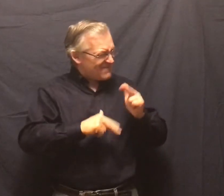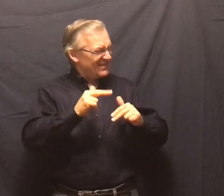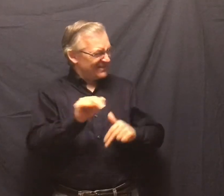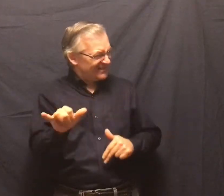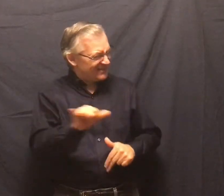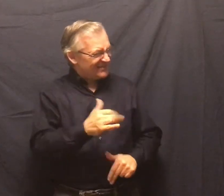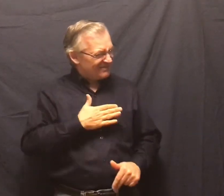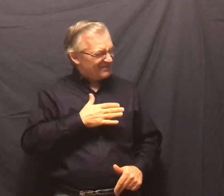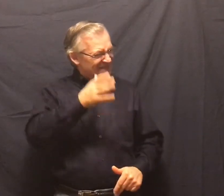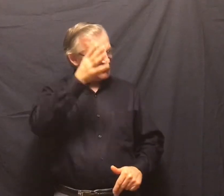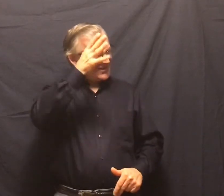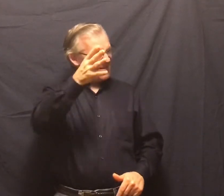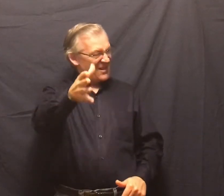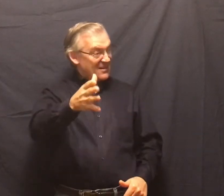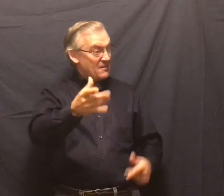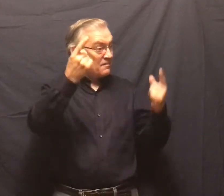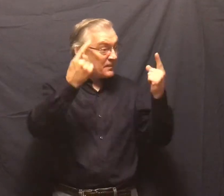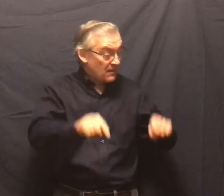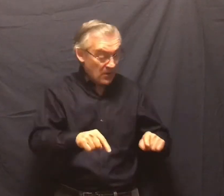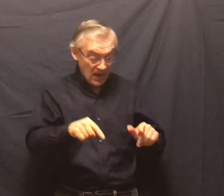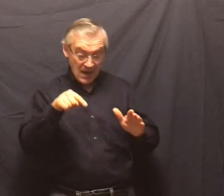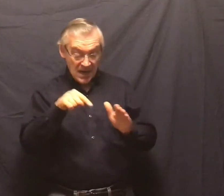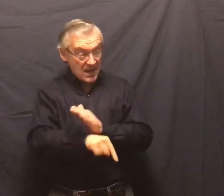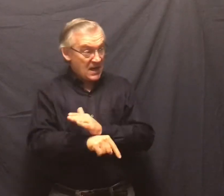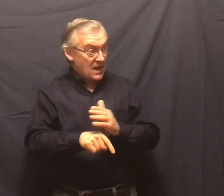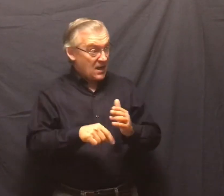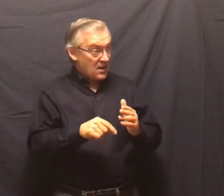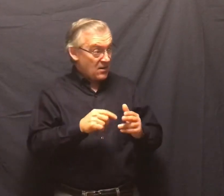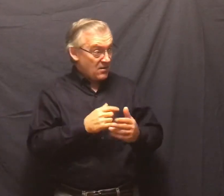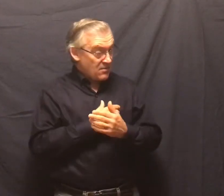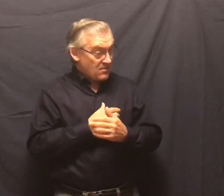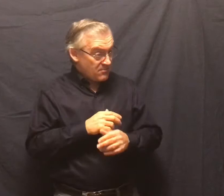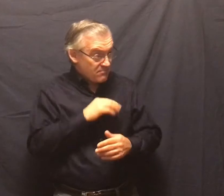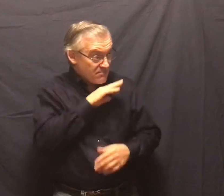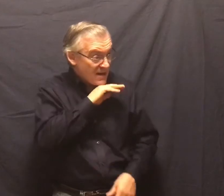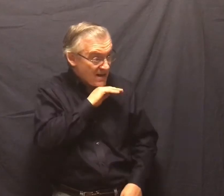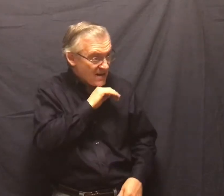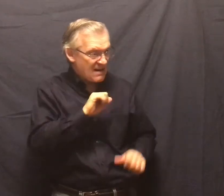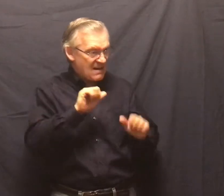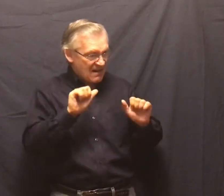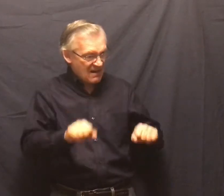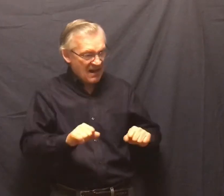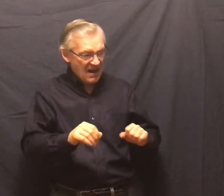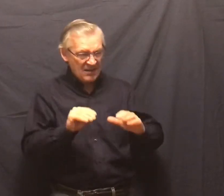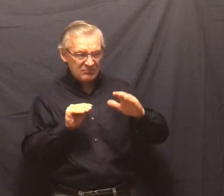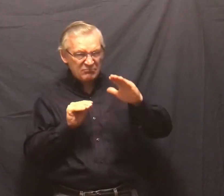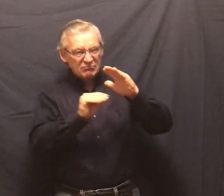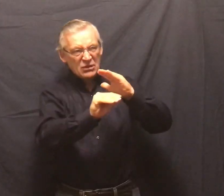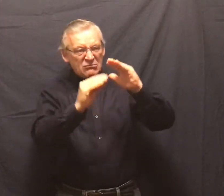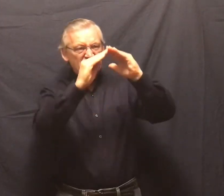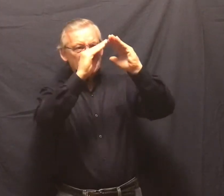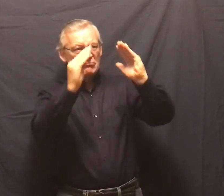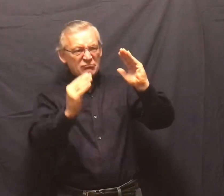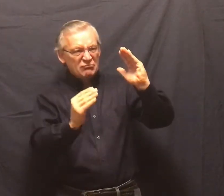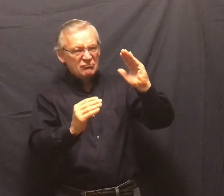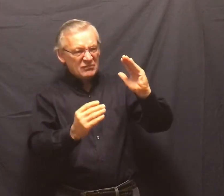And when we kill a pig, we can smoke the bacon and the hams and make sausage and all like that.